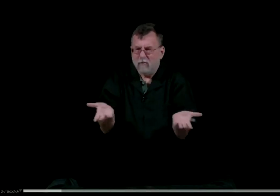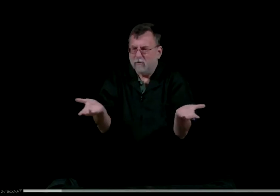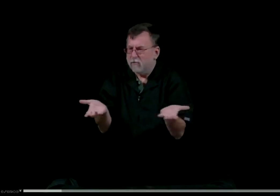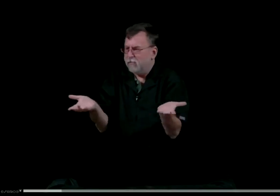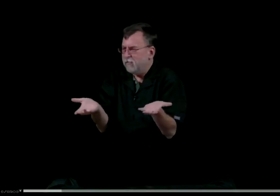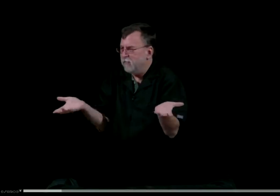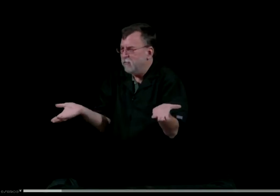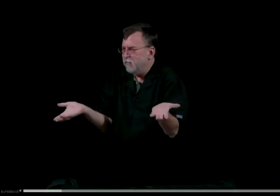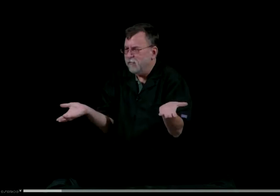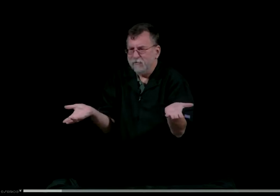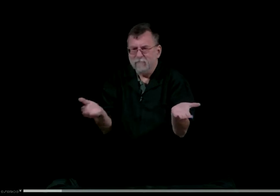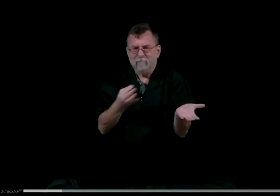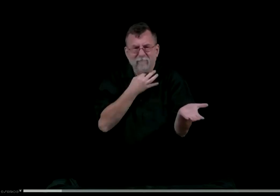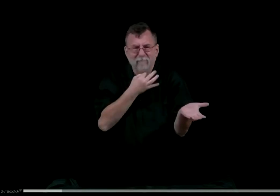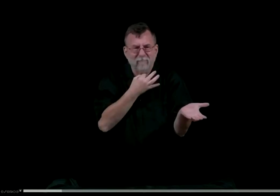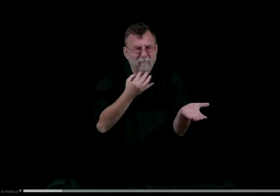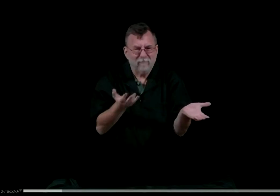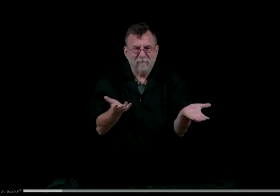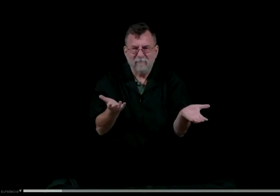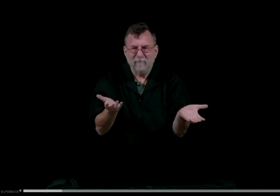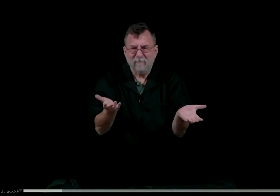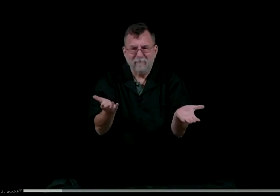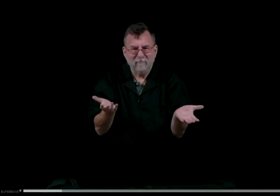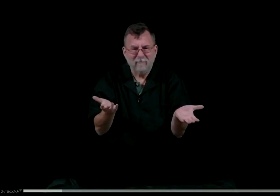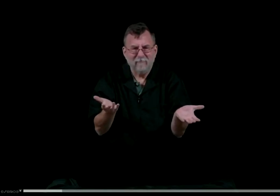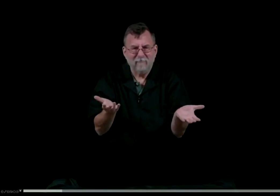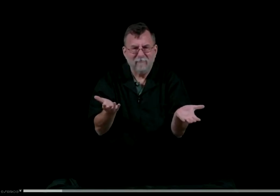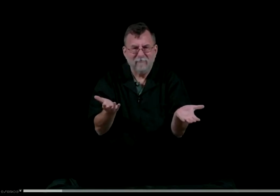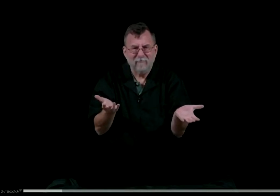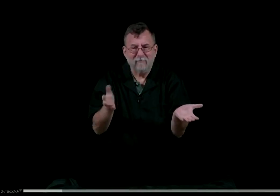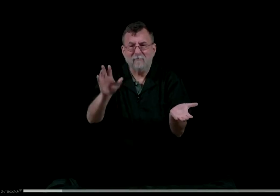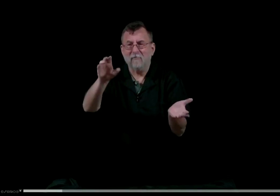The crown is for what? I'm curious.